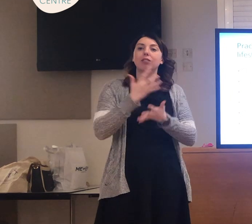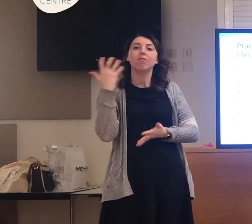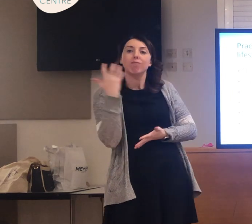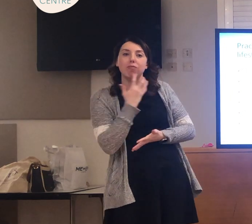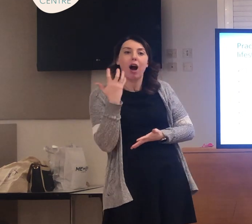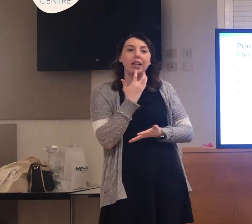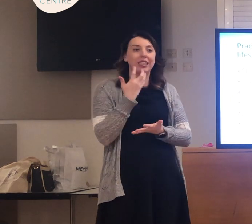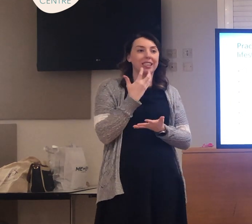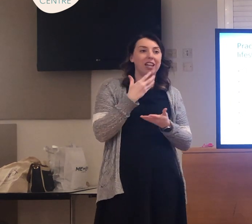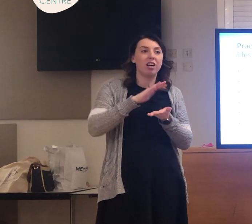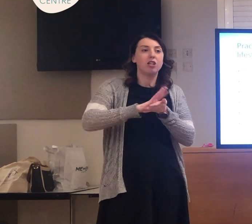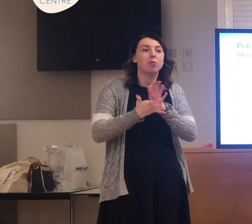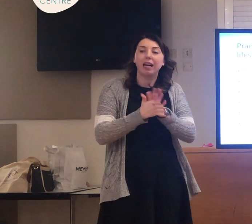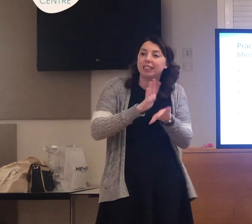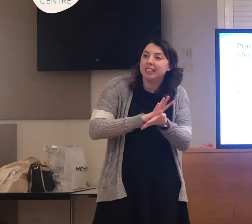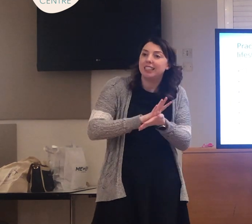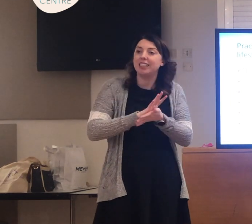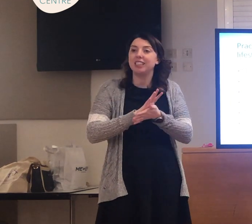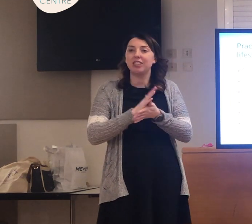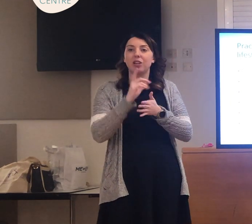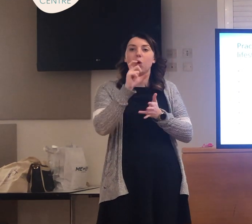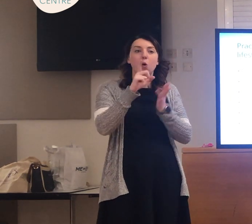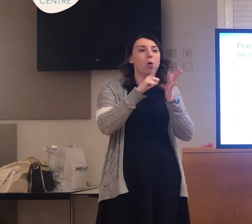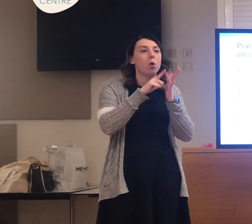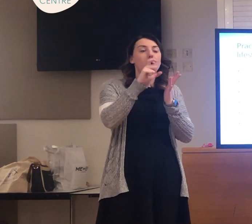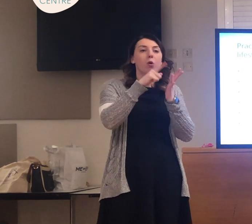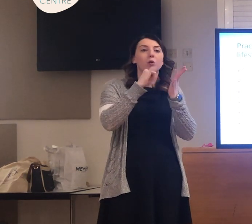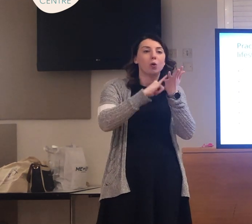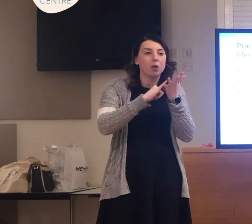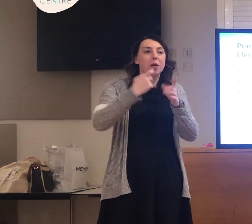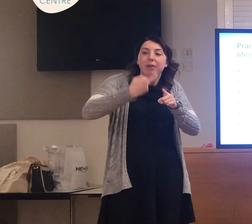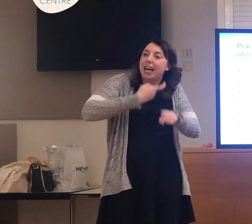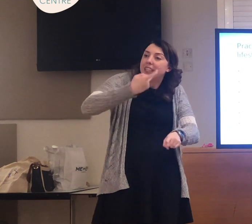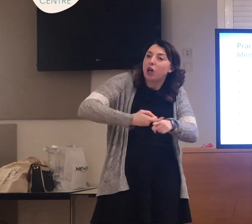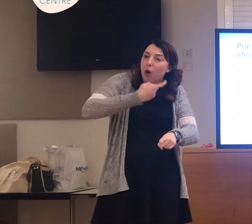bread, couscous, bulgur wheat, potatoes.